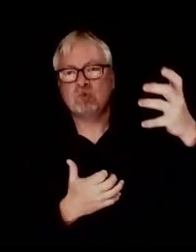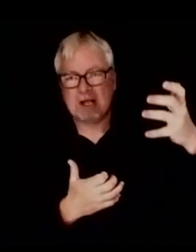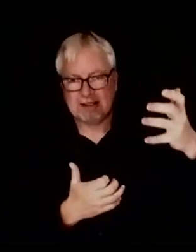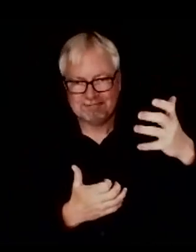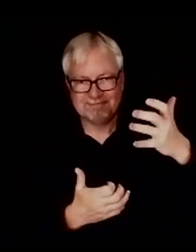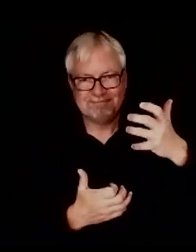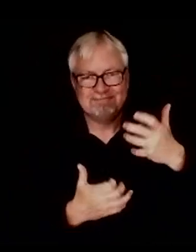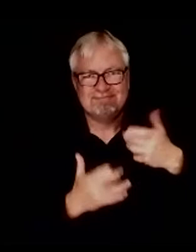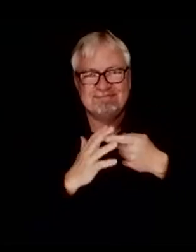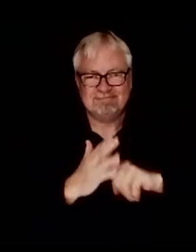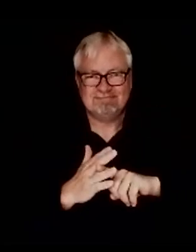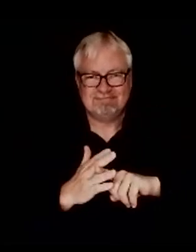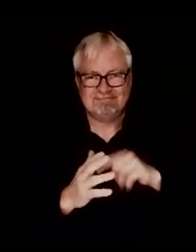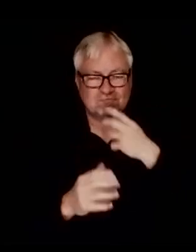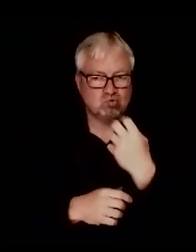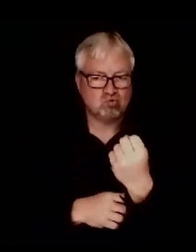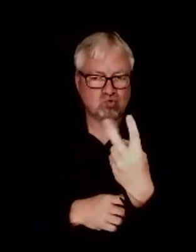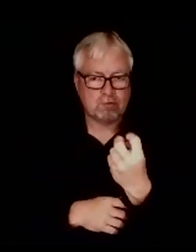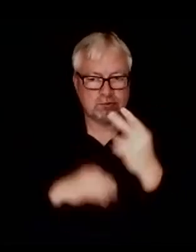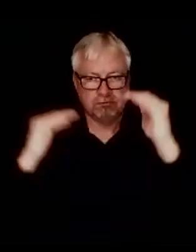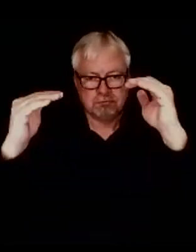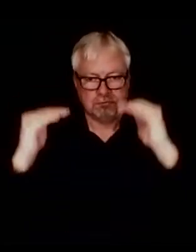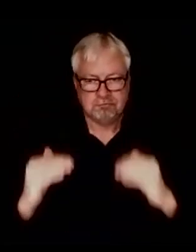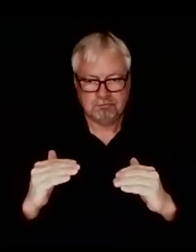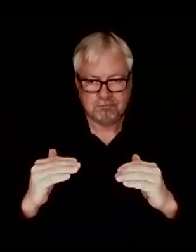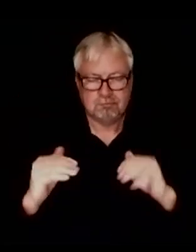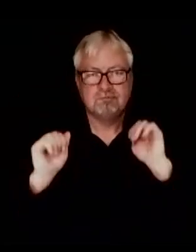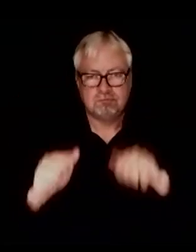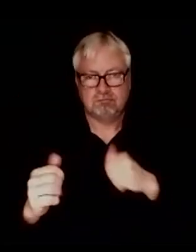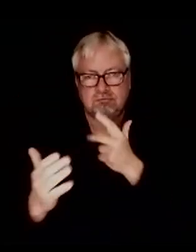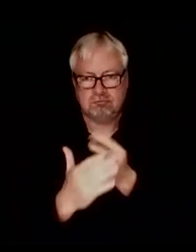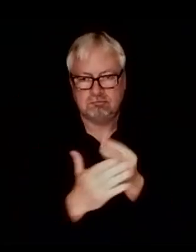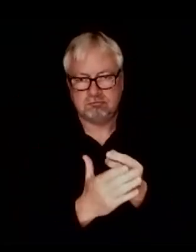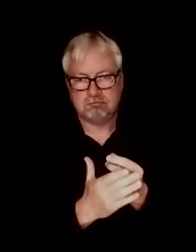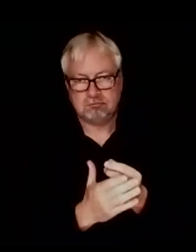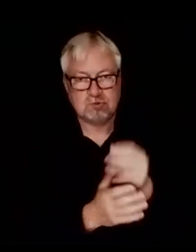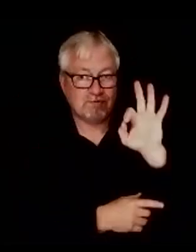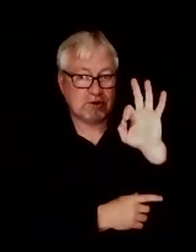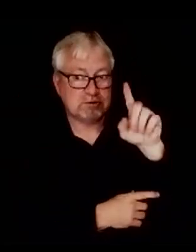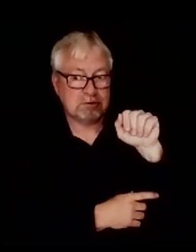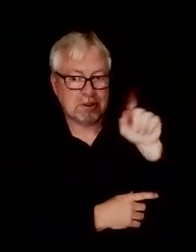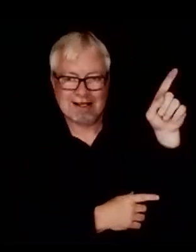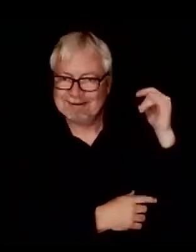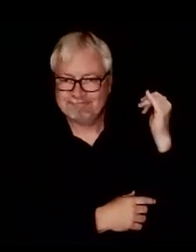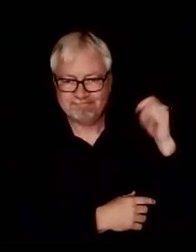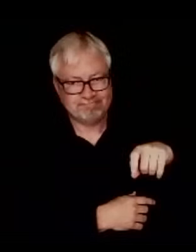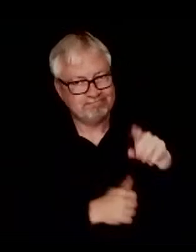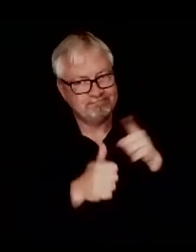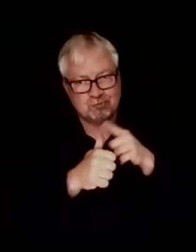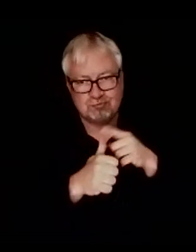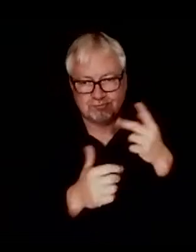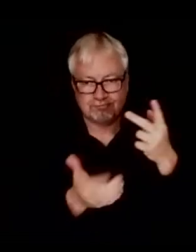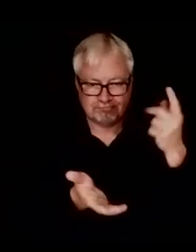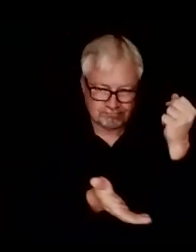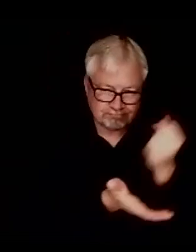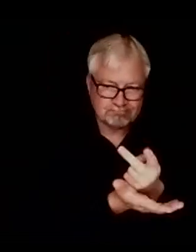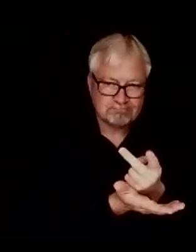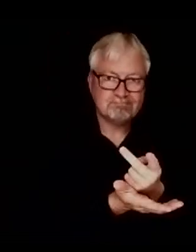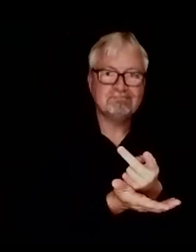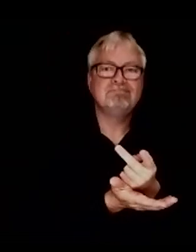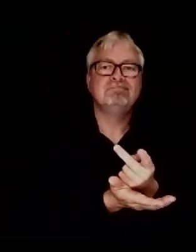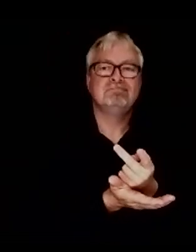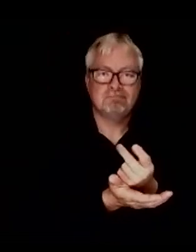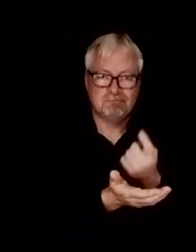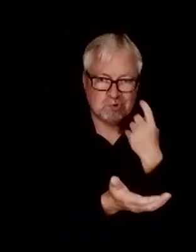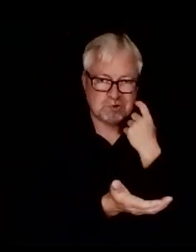the FDA would be expected as early as mid-May, I believe.